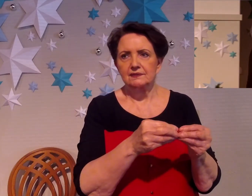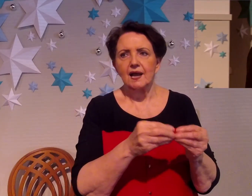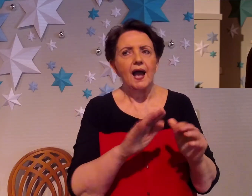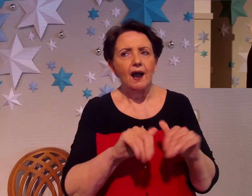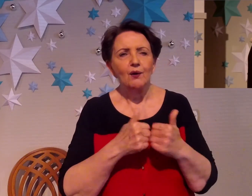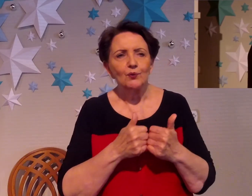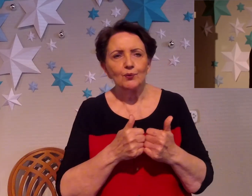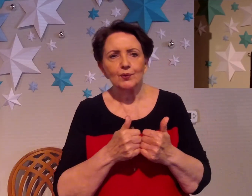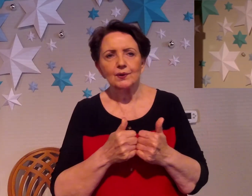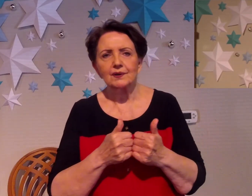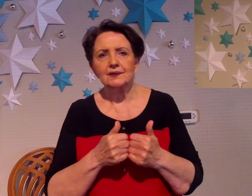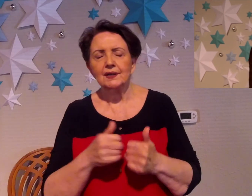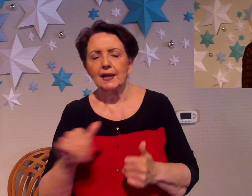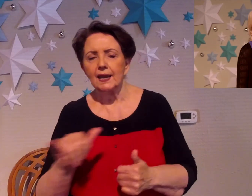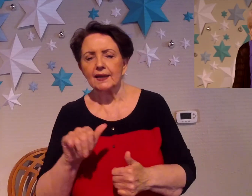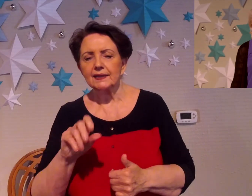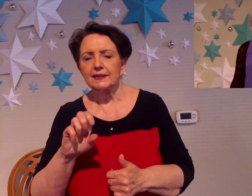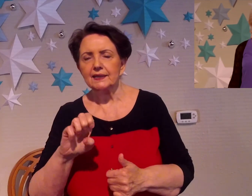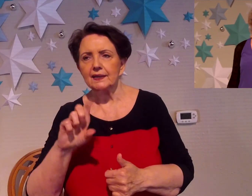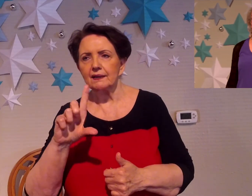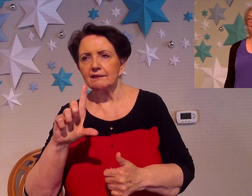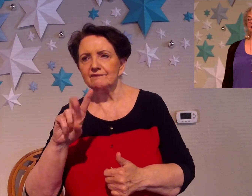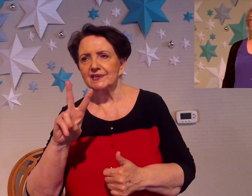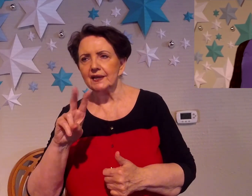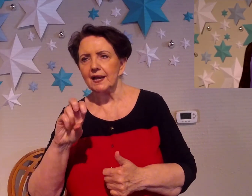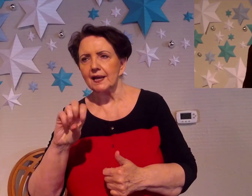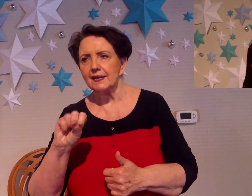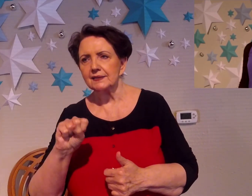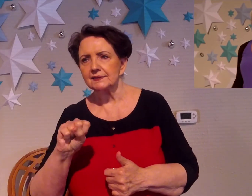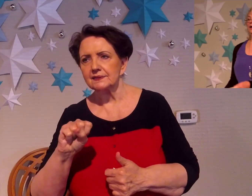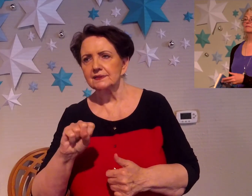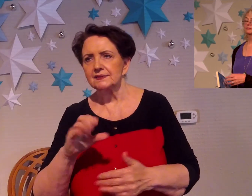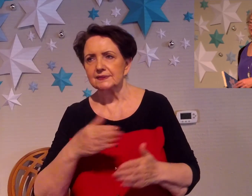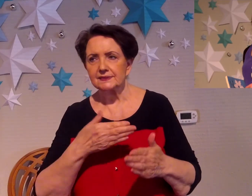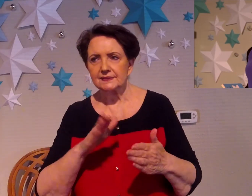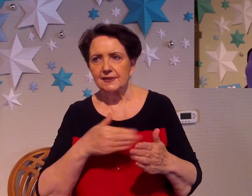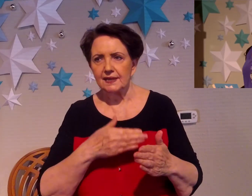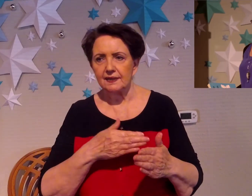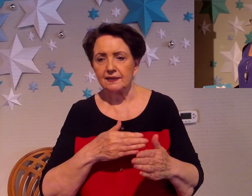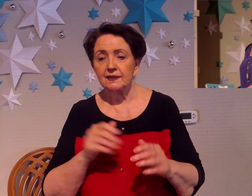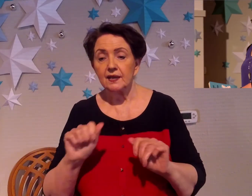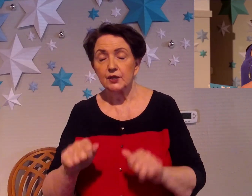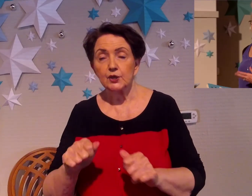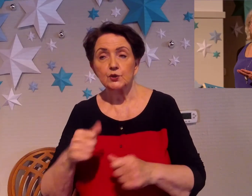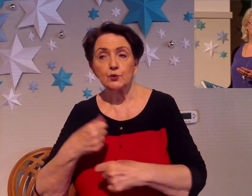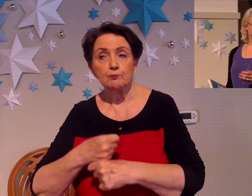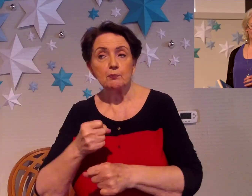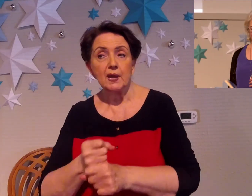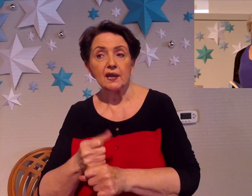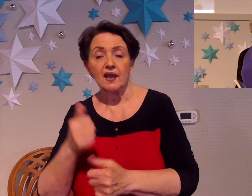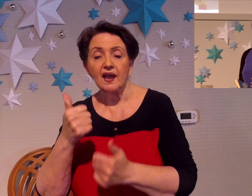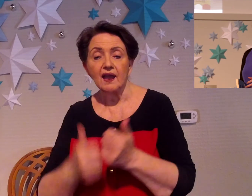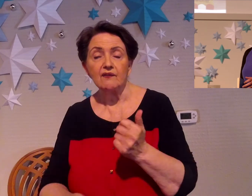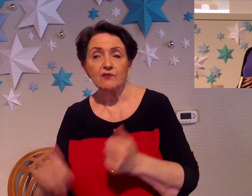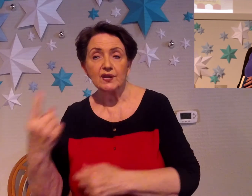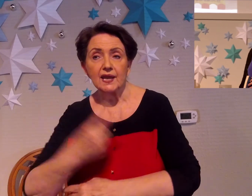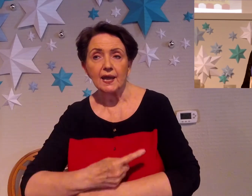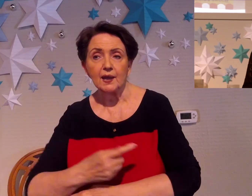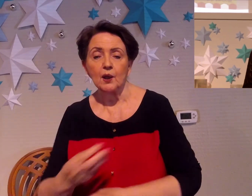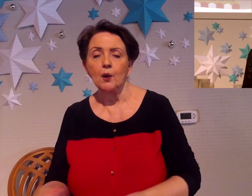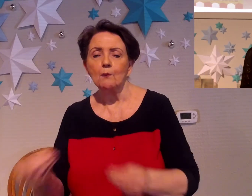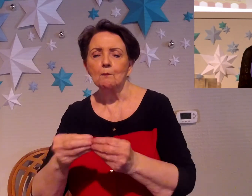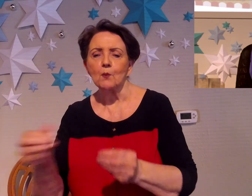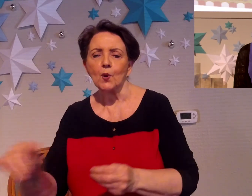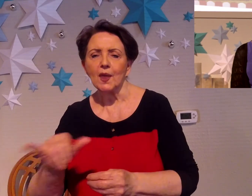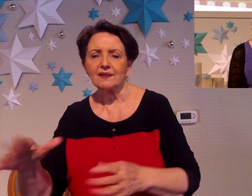How, like Elvis Presley sang, could we actually make every day more like the holidays?